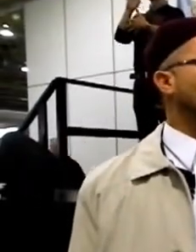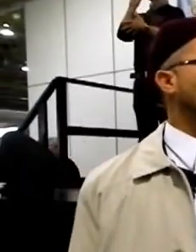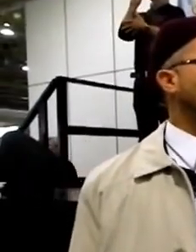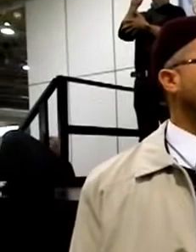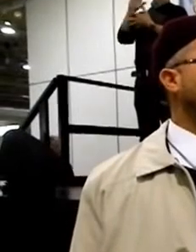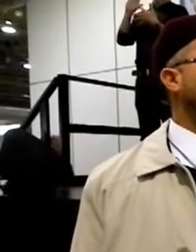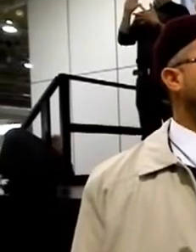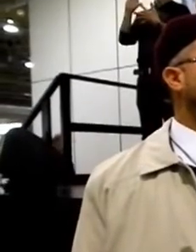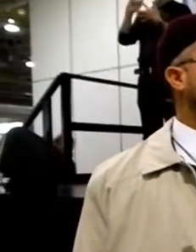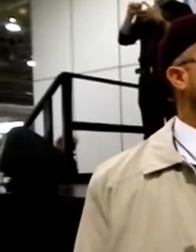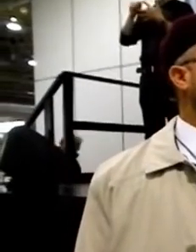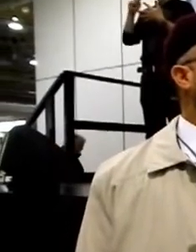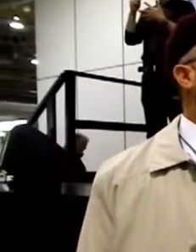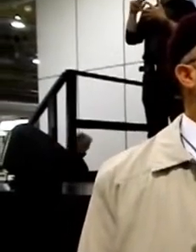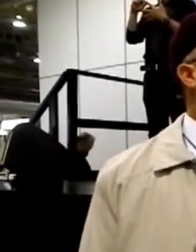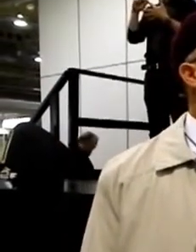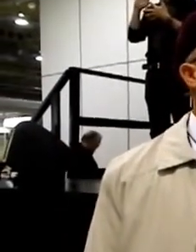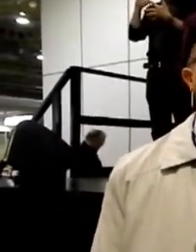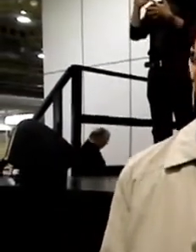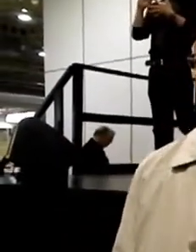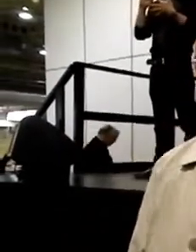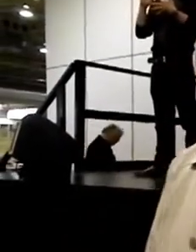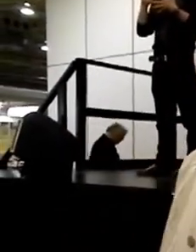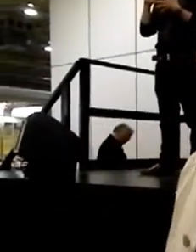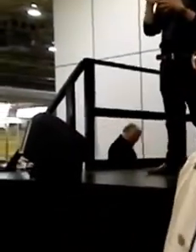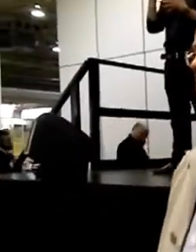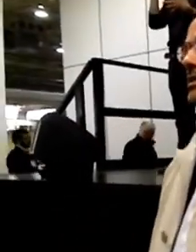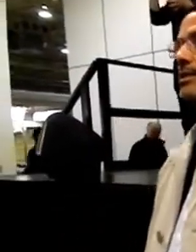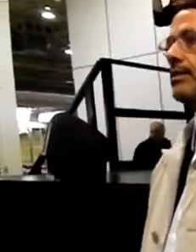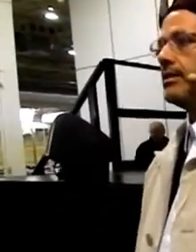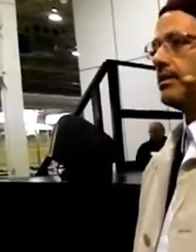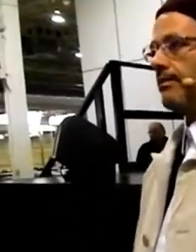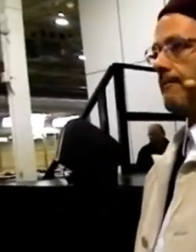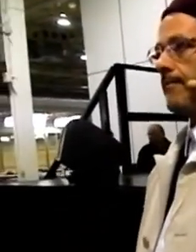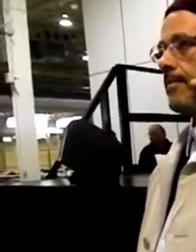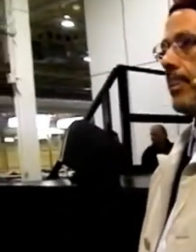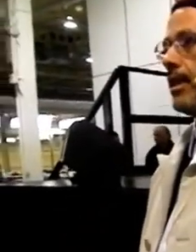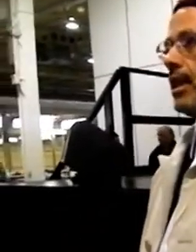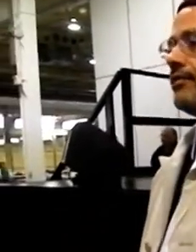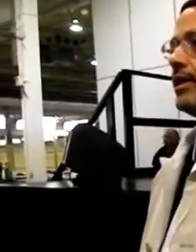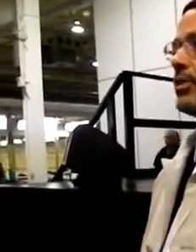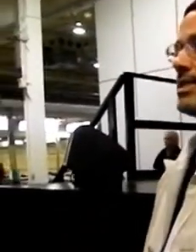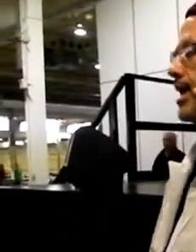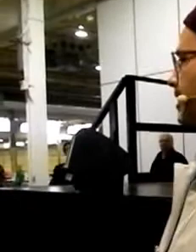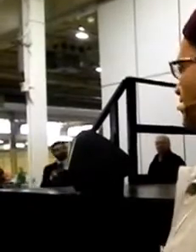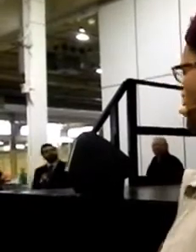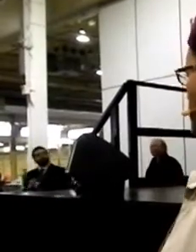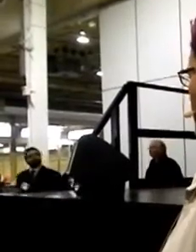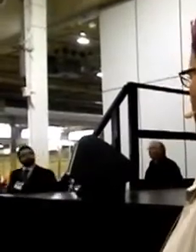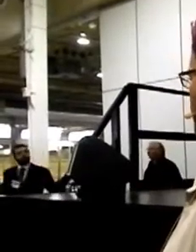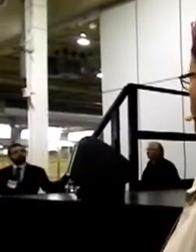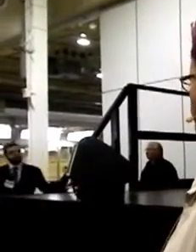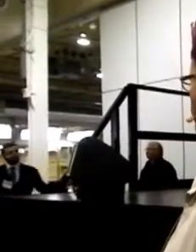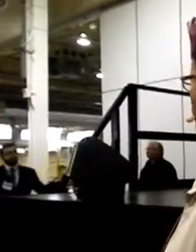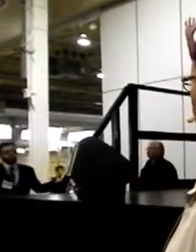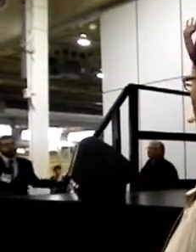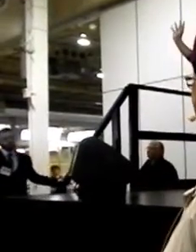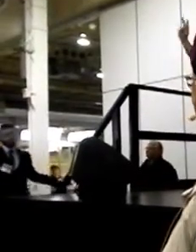And in the second rak'ah will be five takbiras after we stand up,